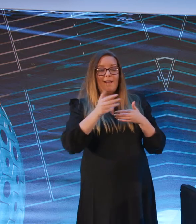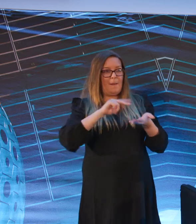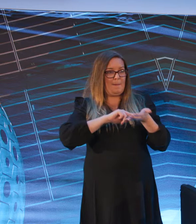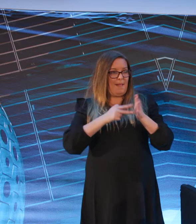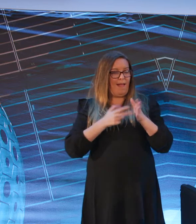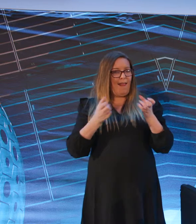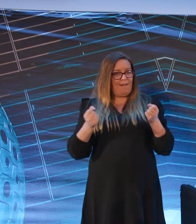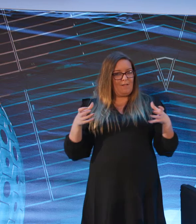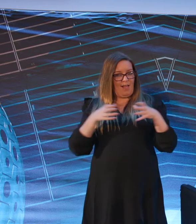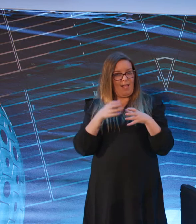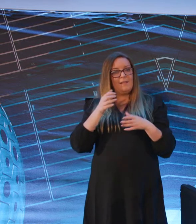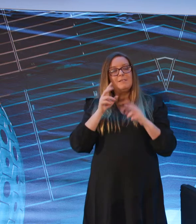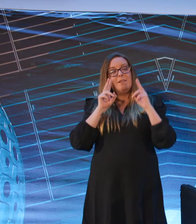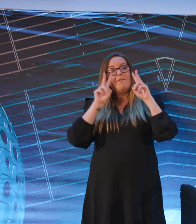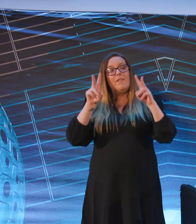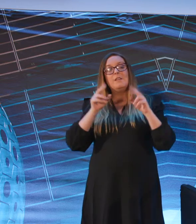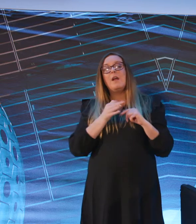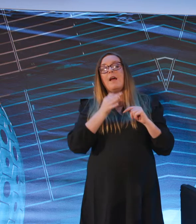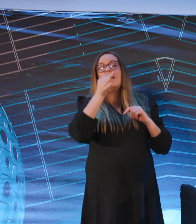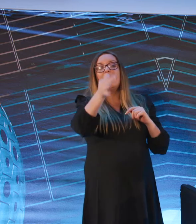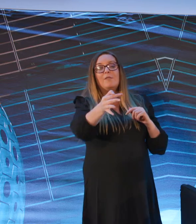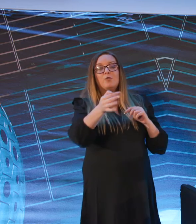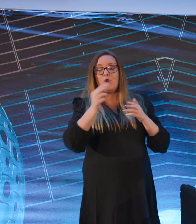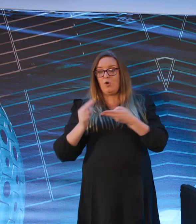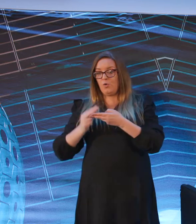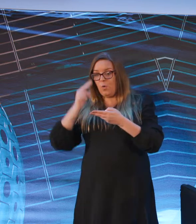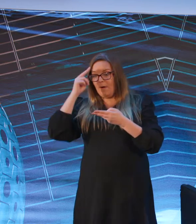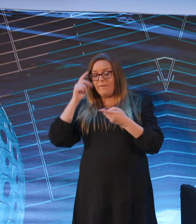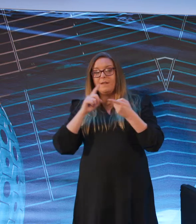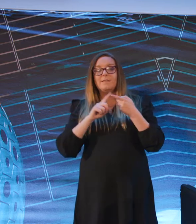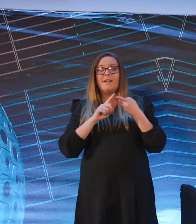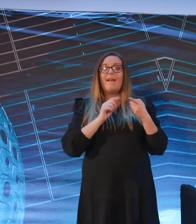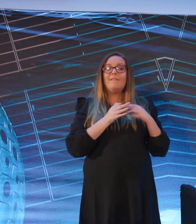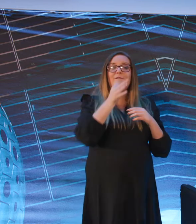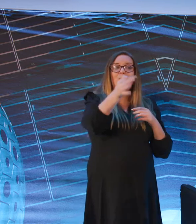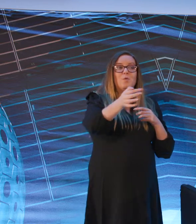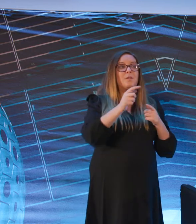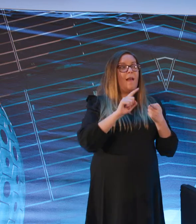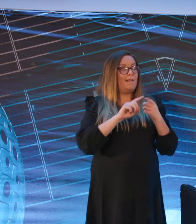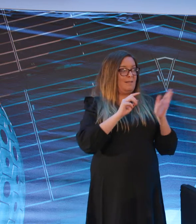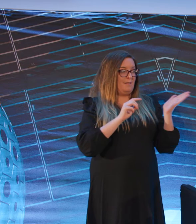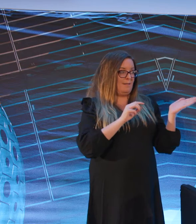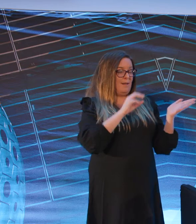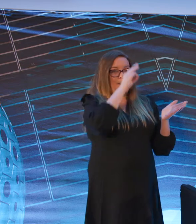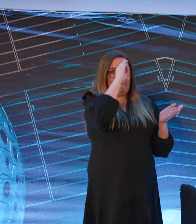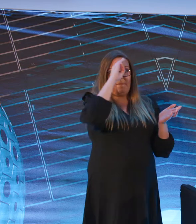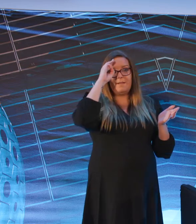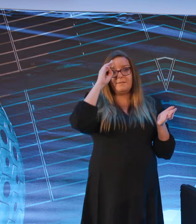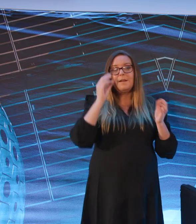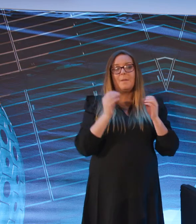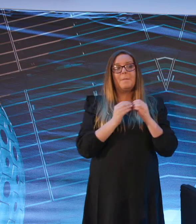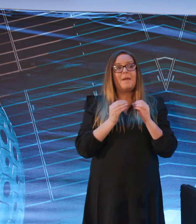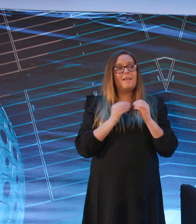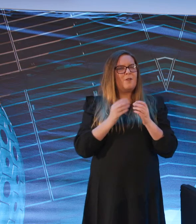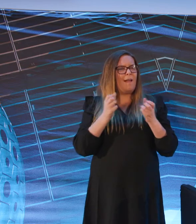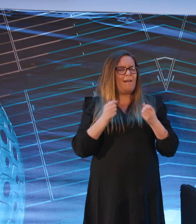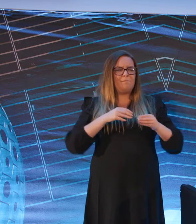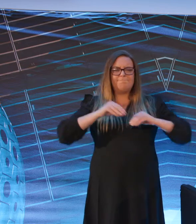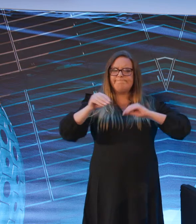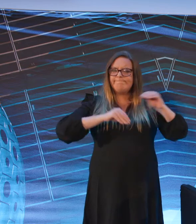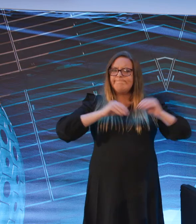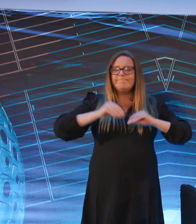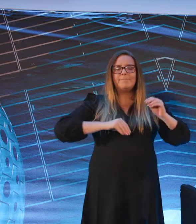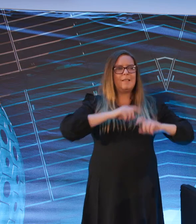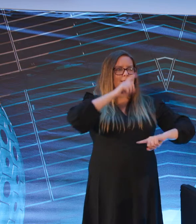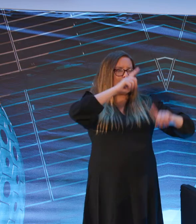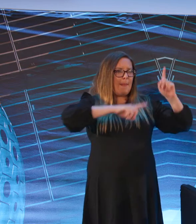for the university and its future, and the President mentioned that it's a flexible, dynamic